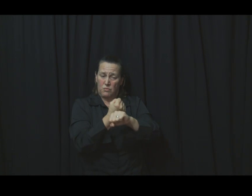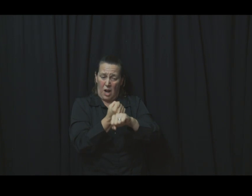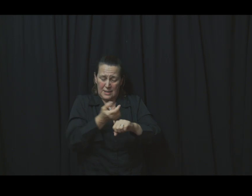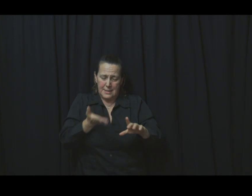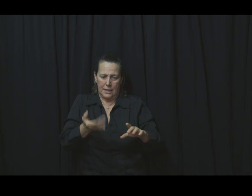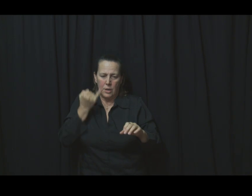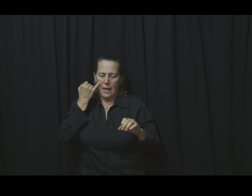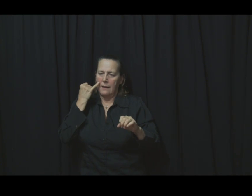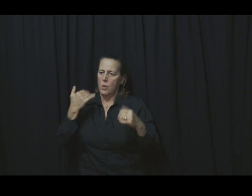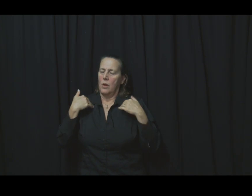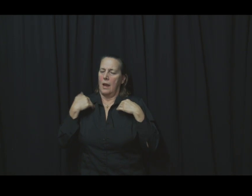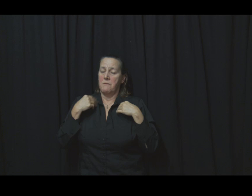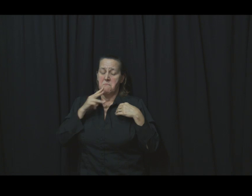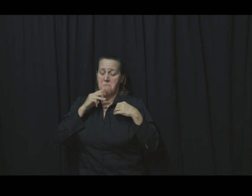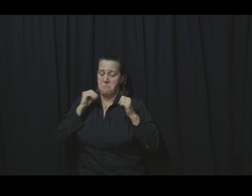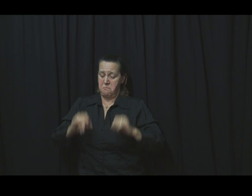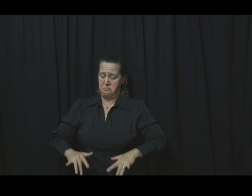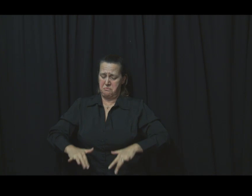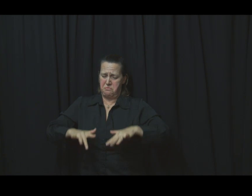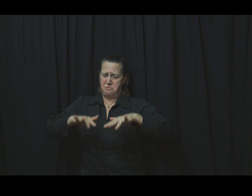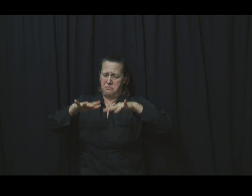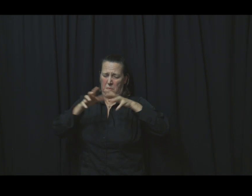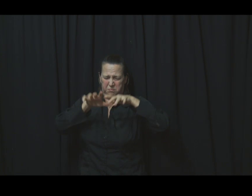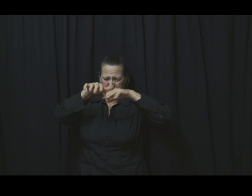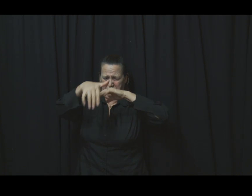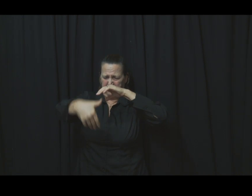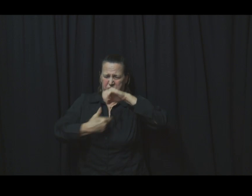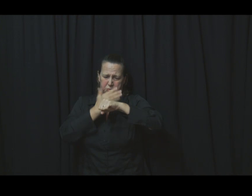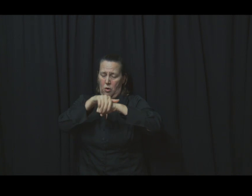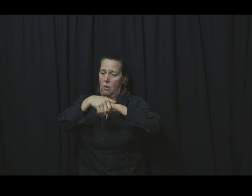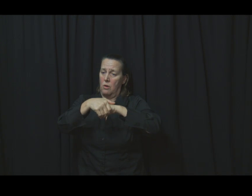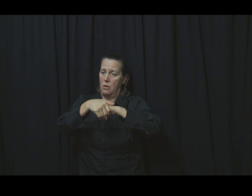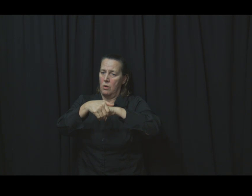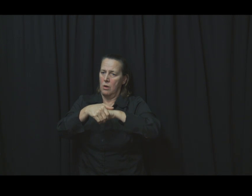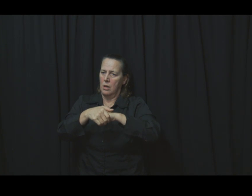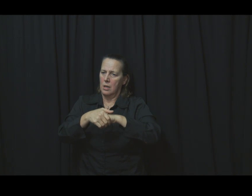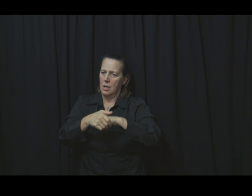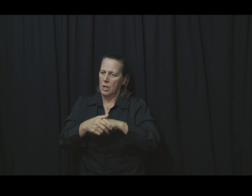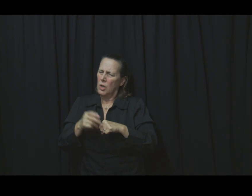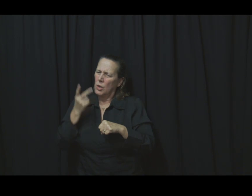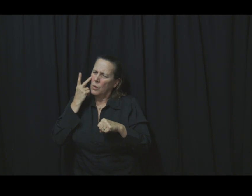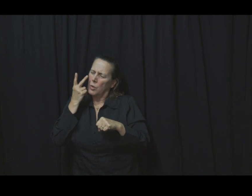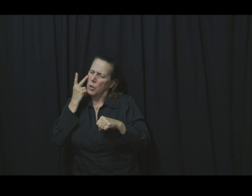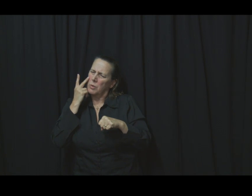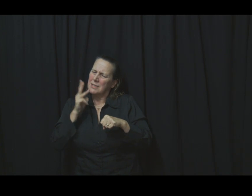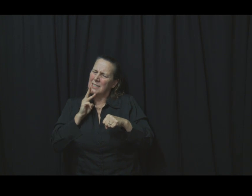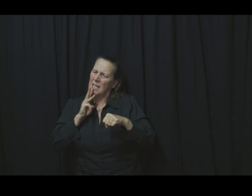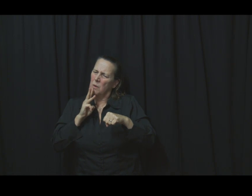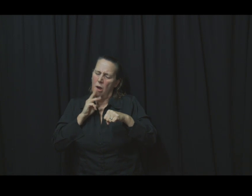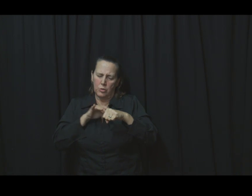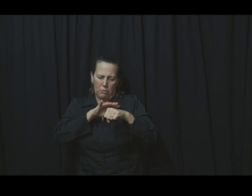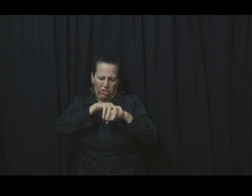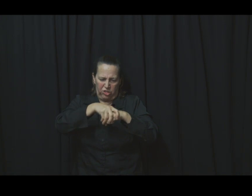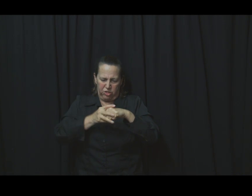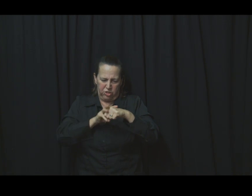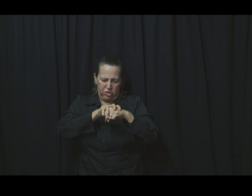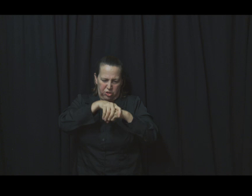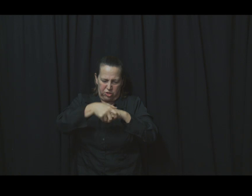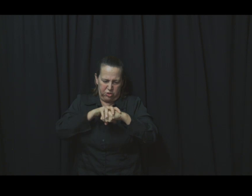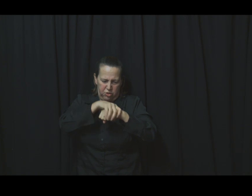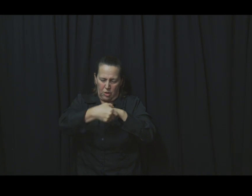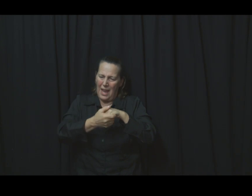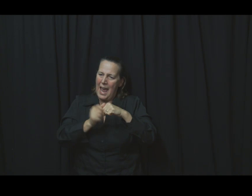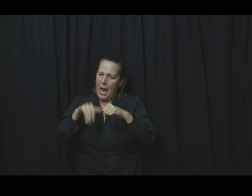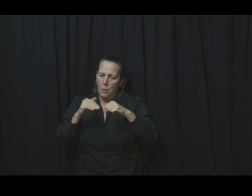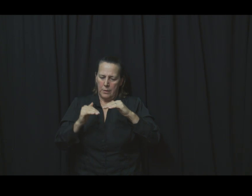this enormous flood that you speak of, wouldn't there have been churning and bubbling and roiling? How would these things